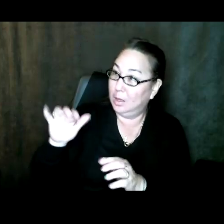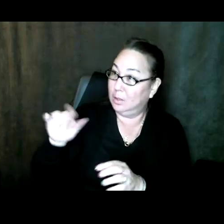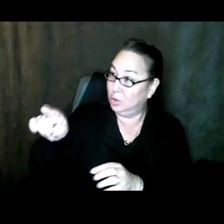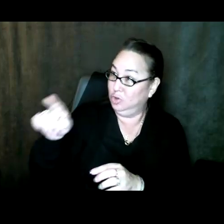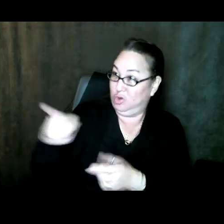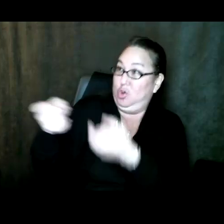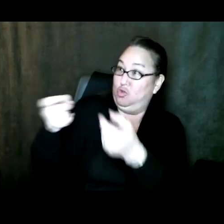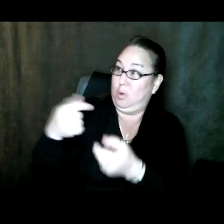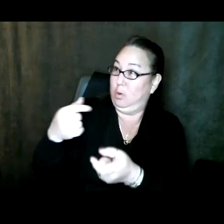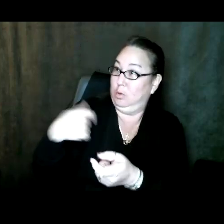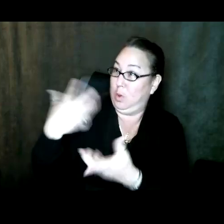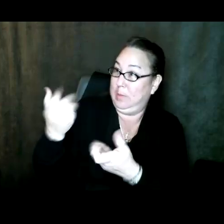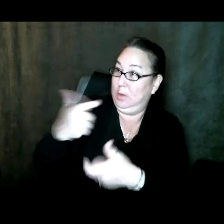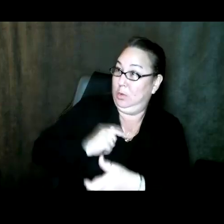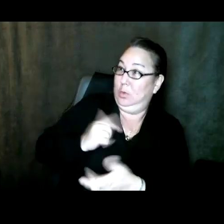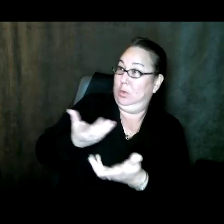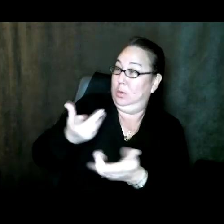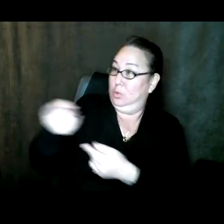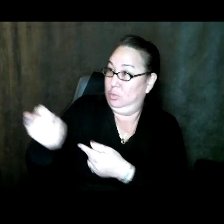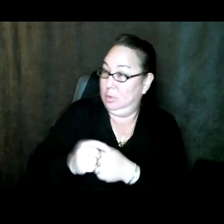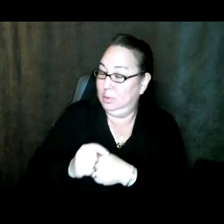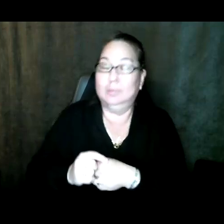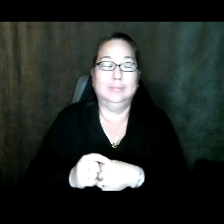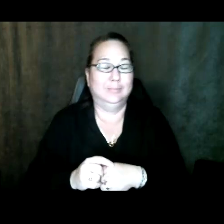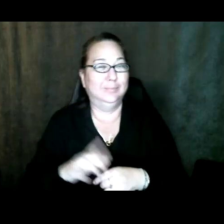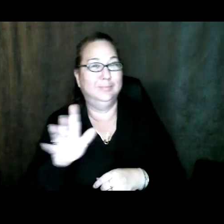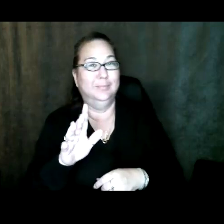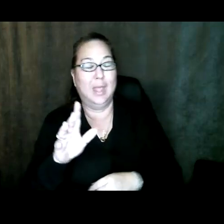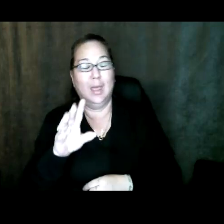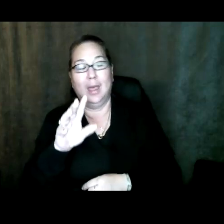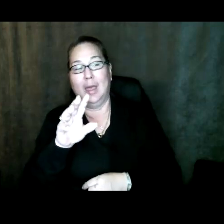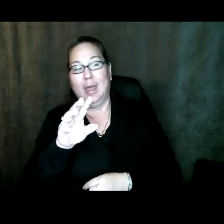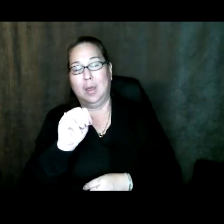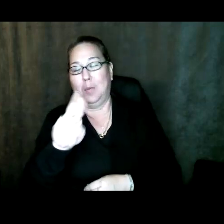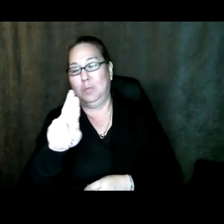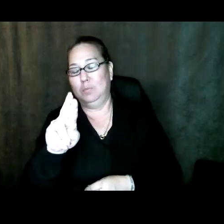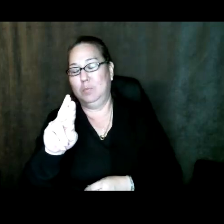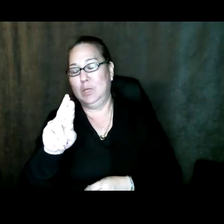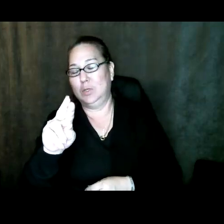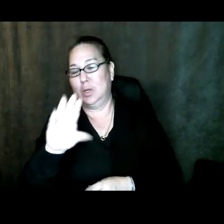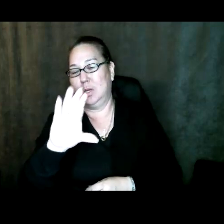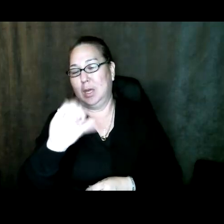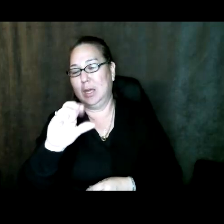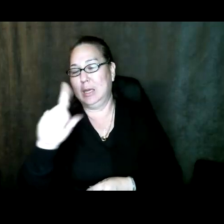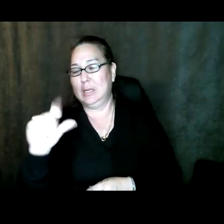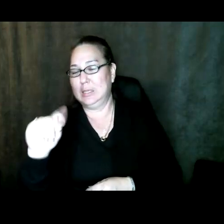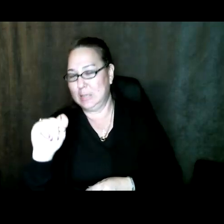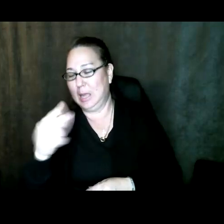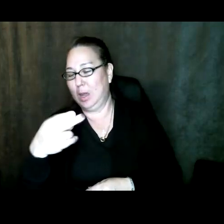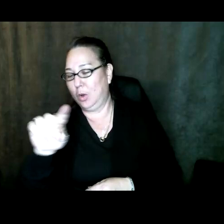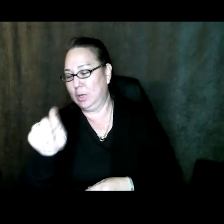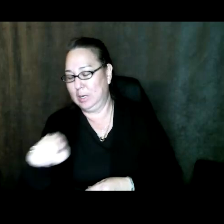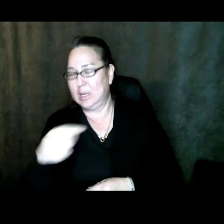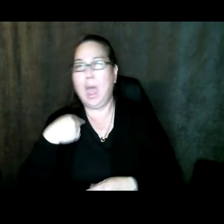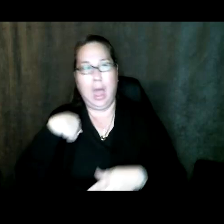right. go. Well, to your point about the homes, I got to visit the homes and saw instruction, and it was incredible.